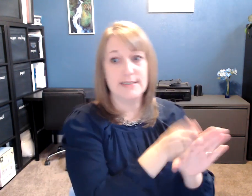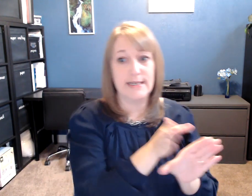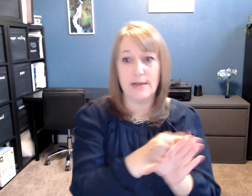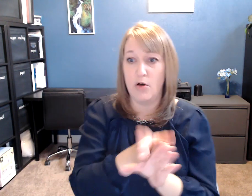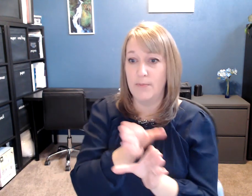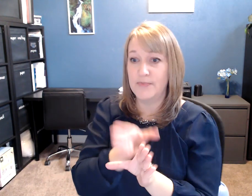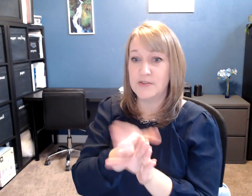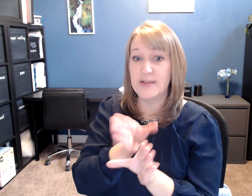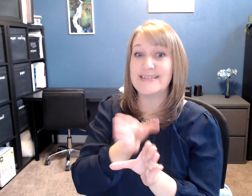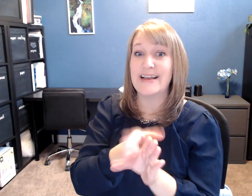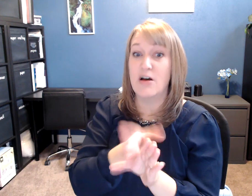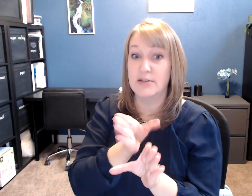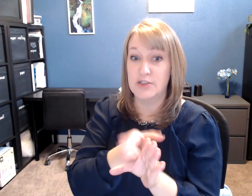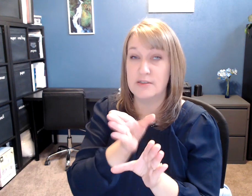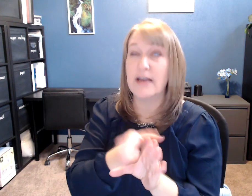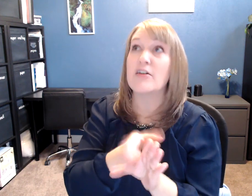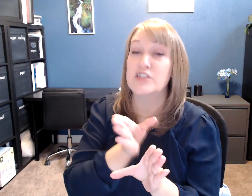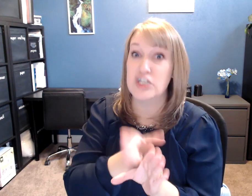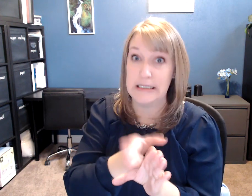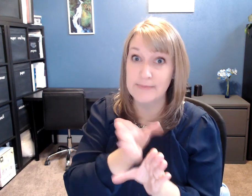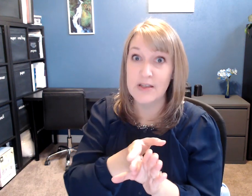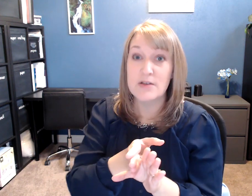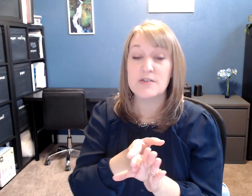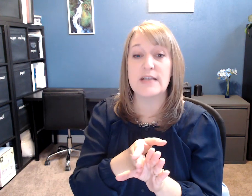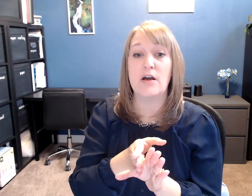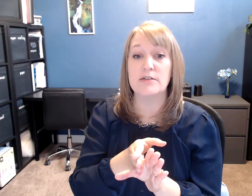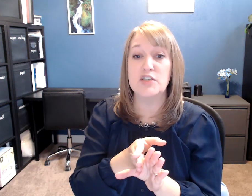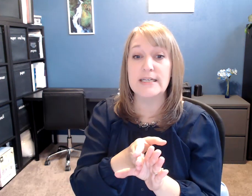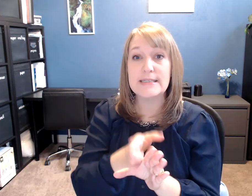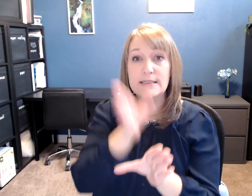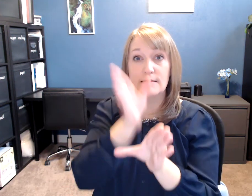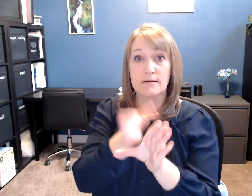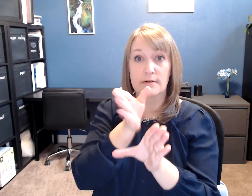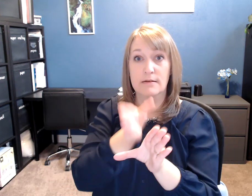see any palm. So that's psychology. So psychologist.